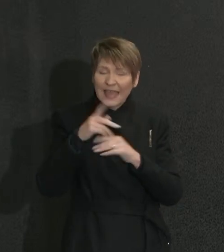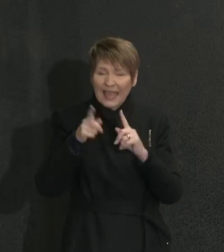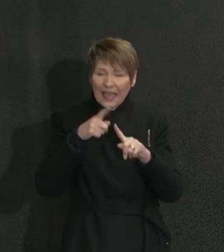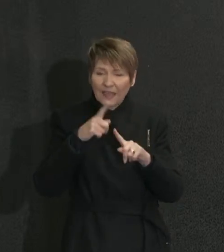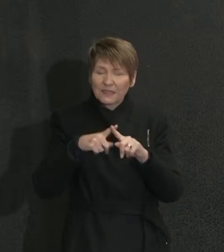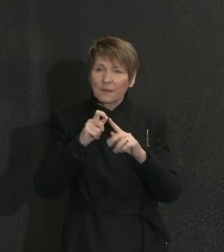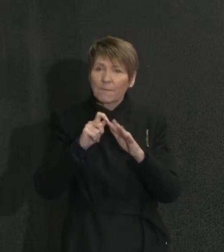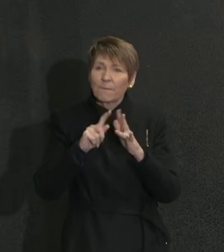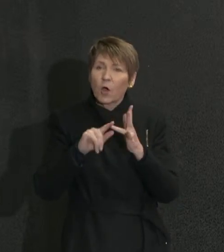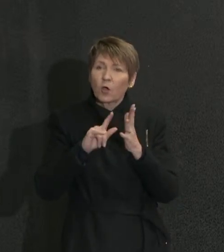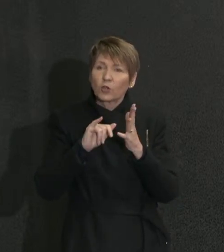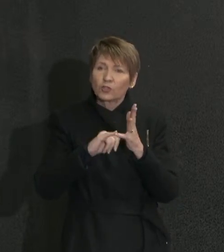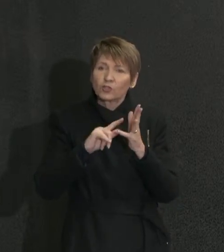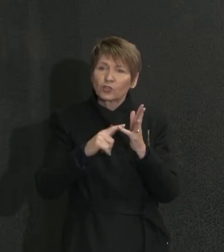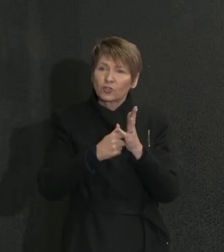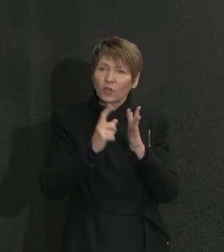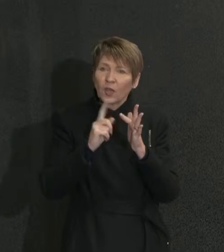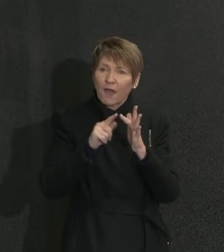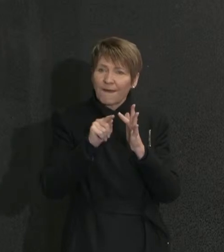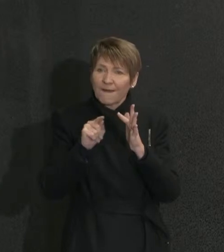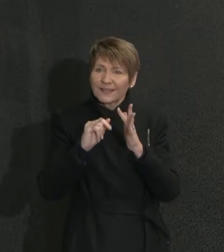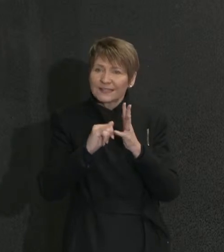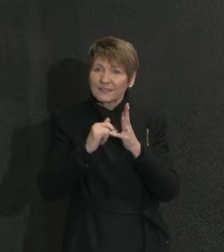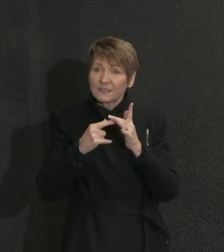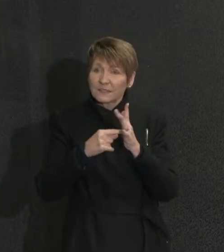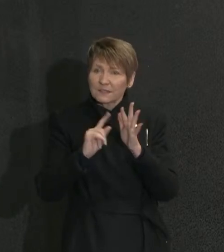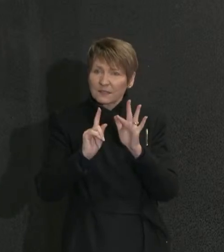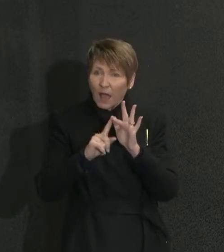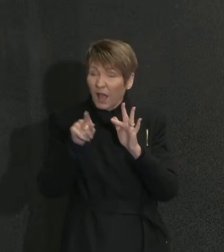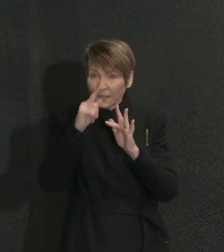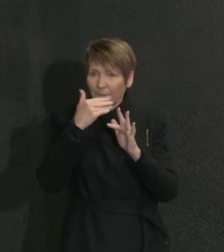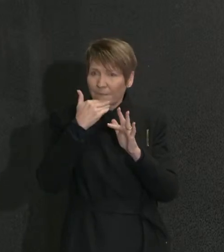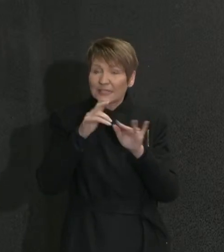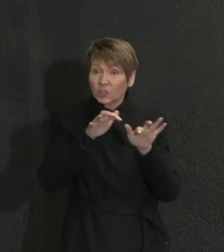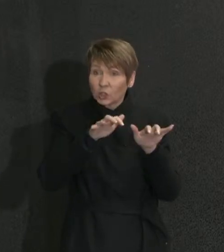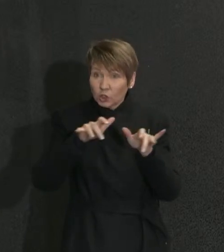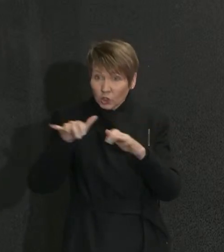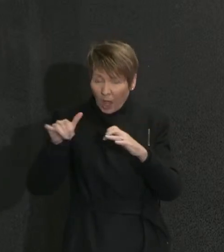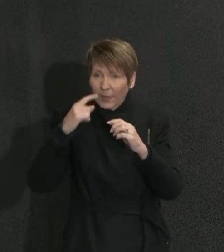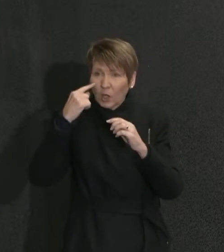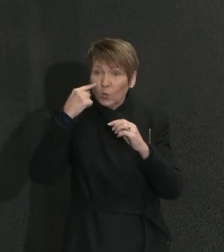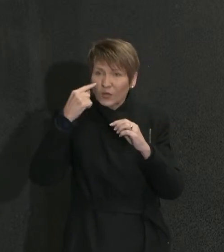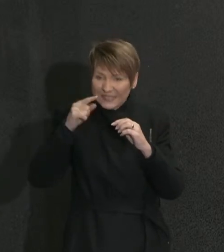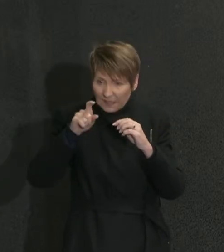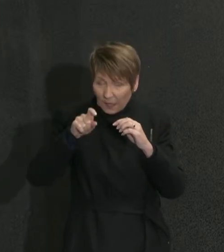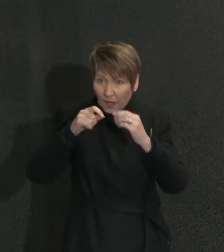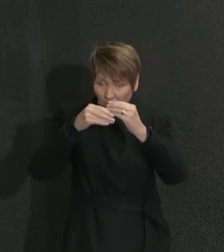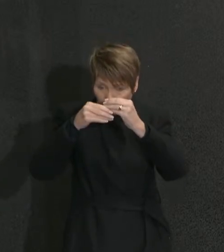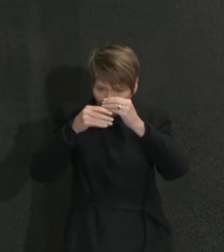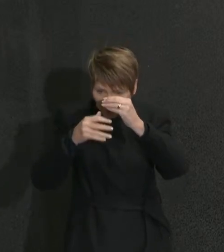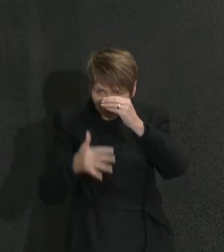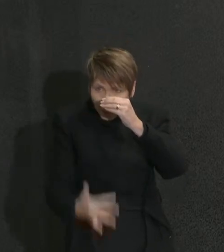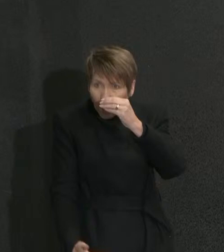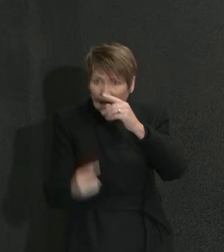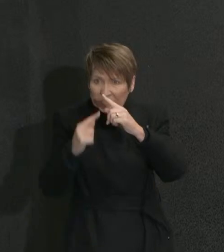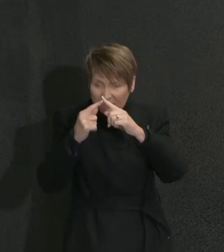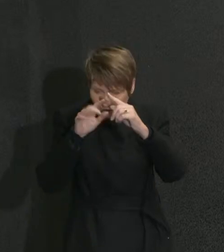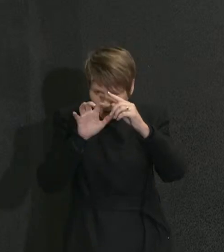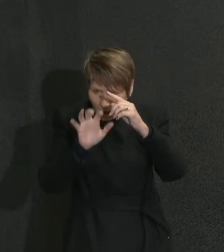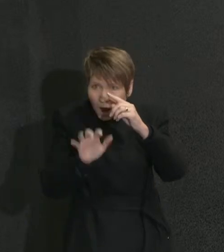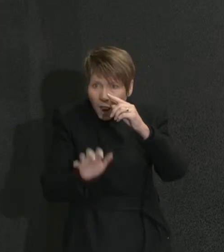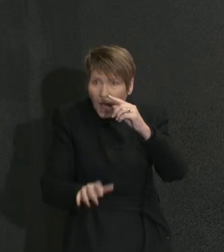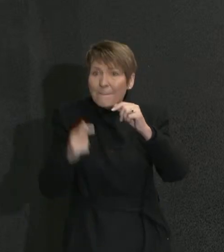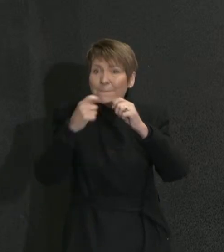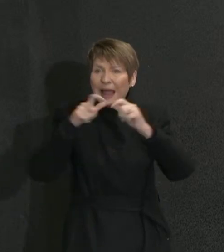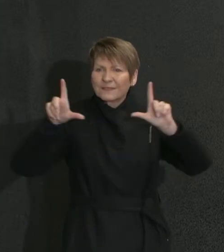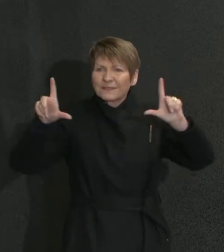Maribyrnong man? Yeah, there's a bit of visiting been going on across the board. I can't narrow it down to one. I wish it was only one. It's a